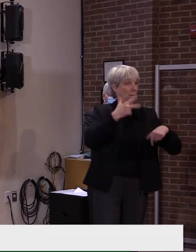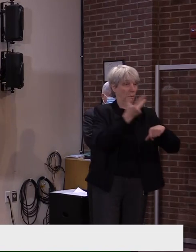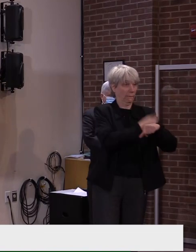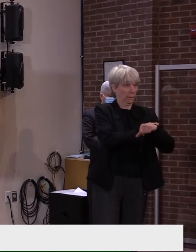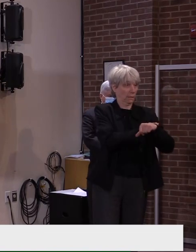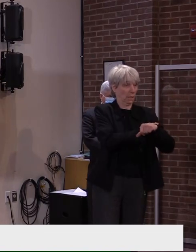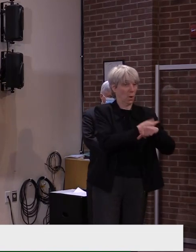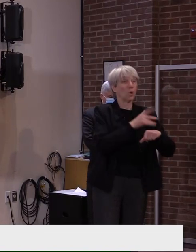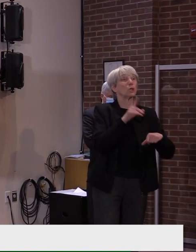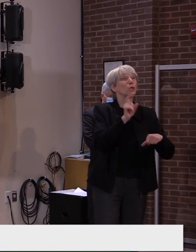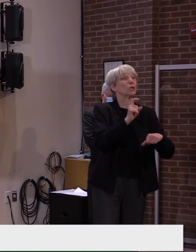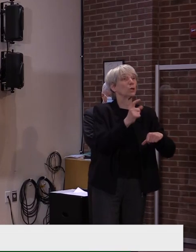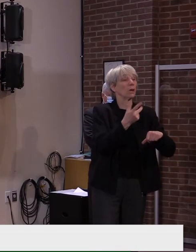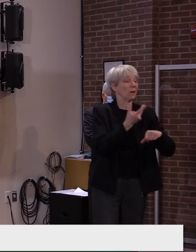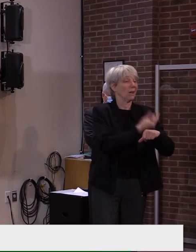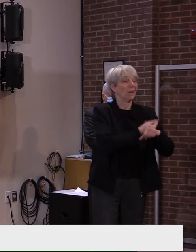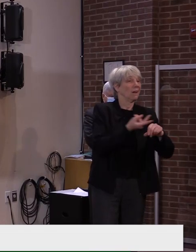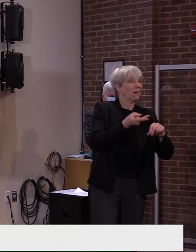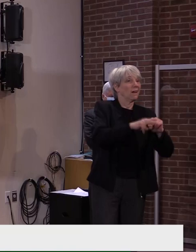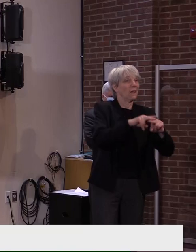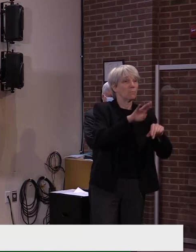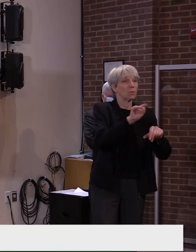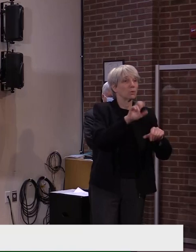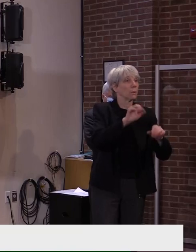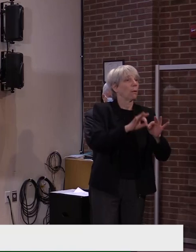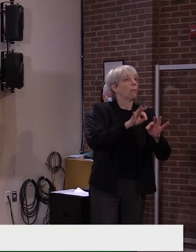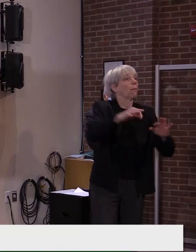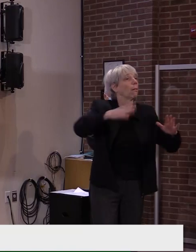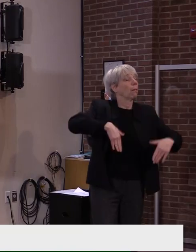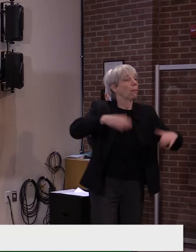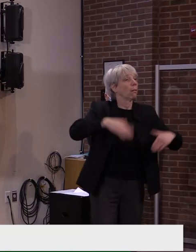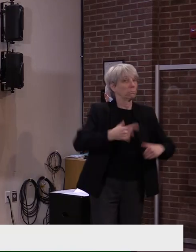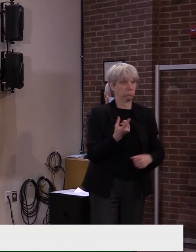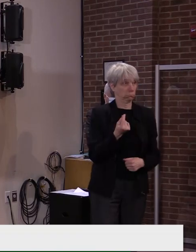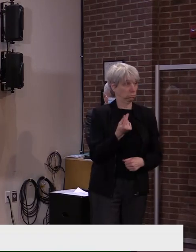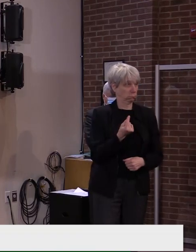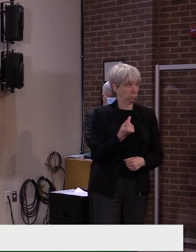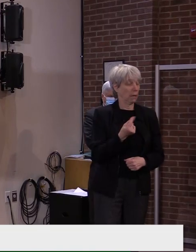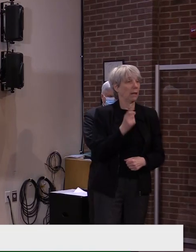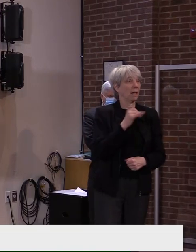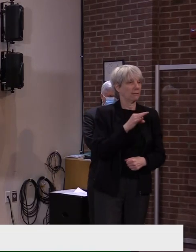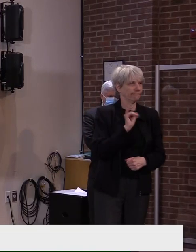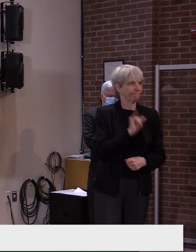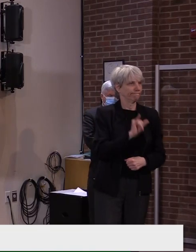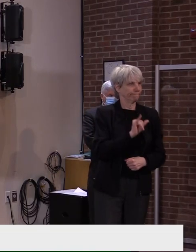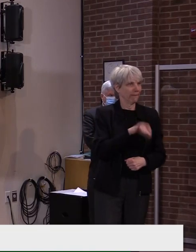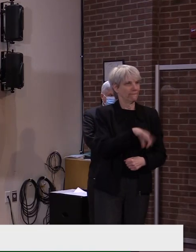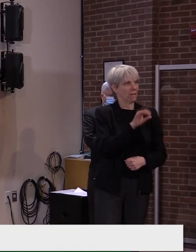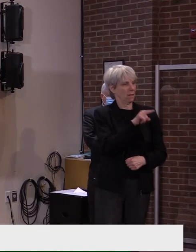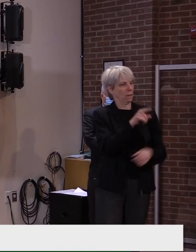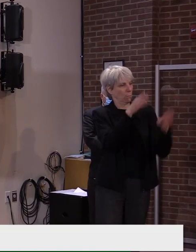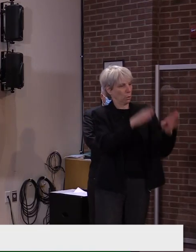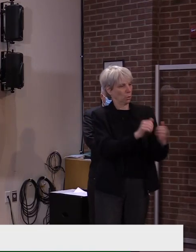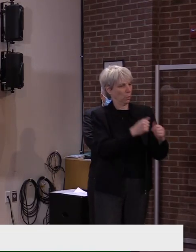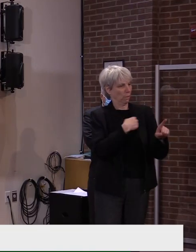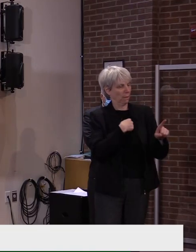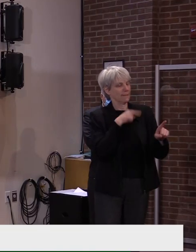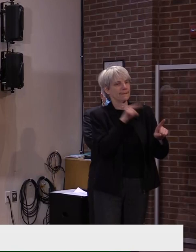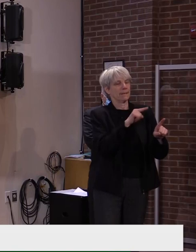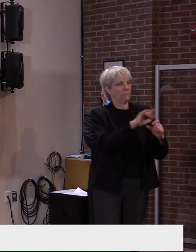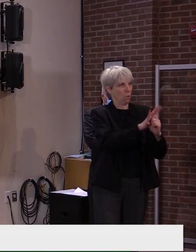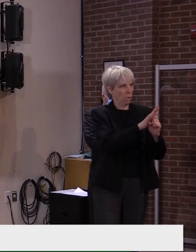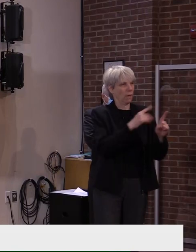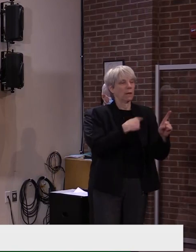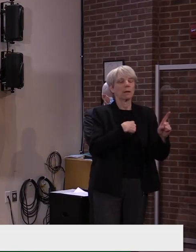due for a booster but have not yet gotten it. They now recommend quarantine for 5 days, followed by